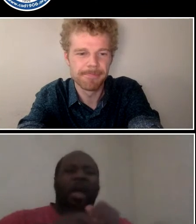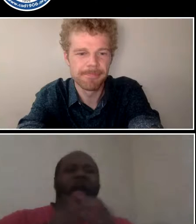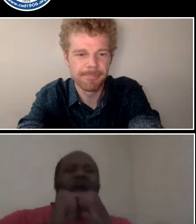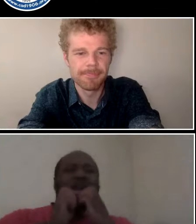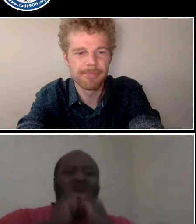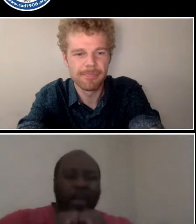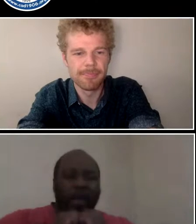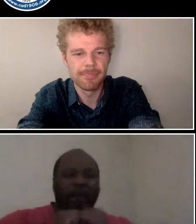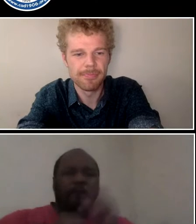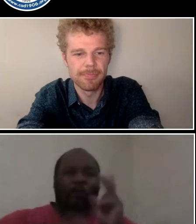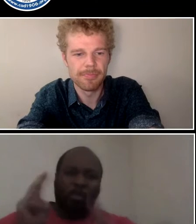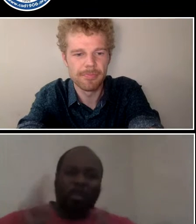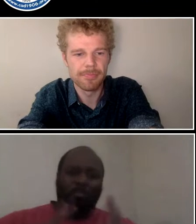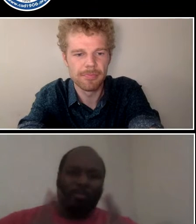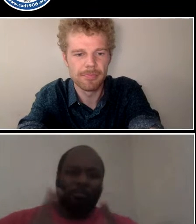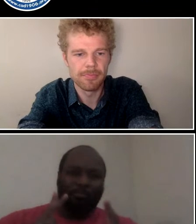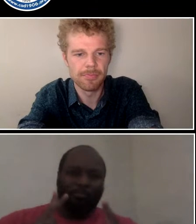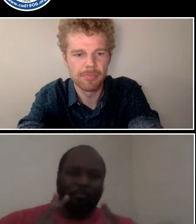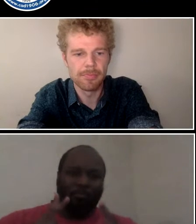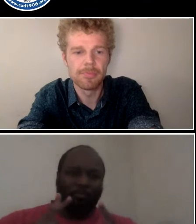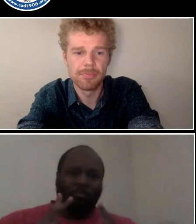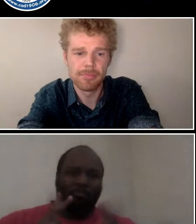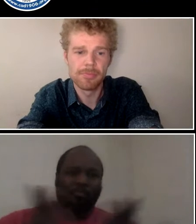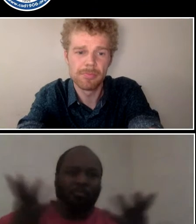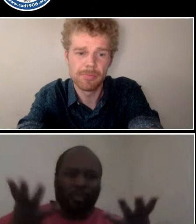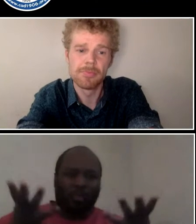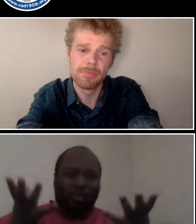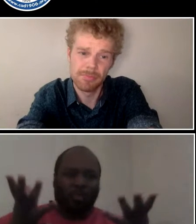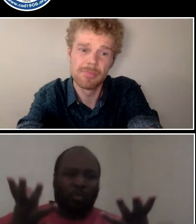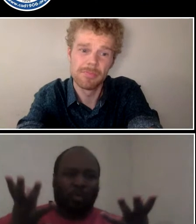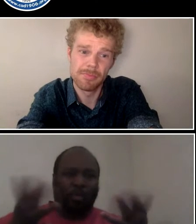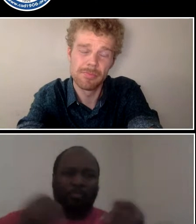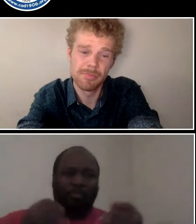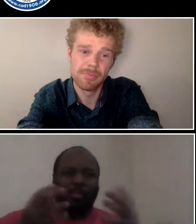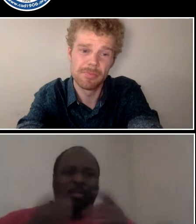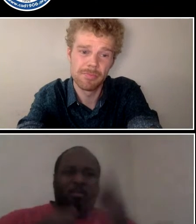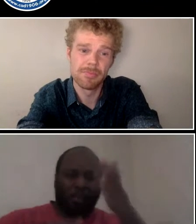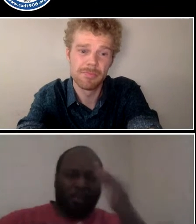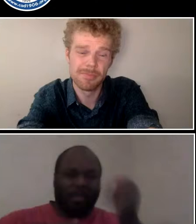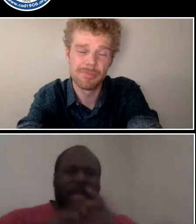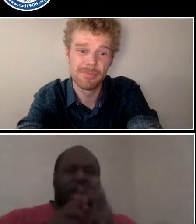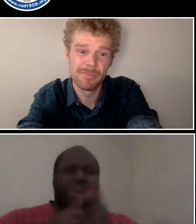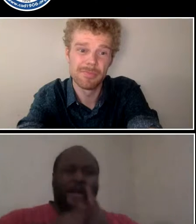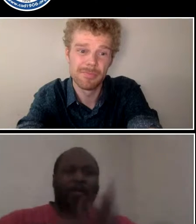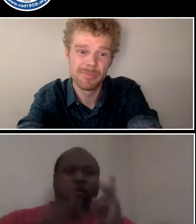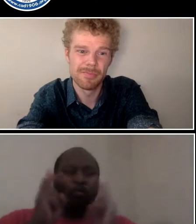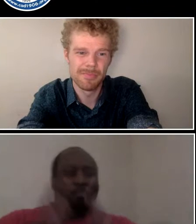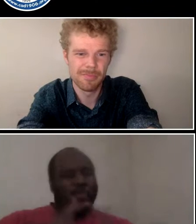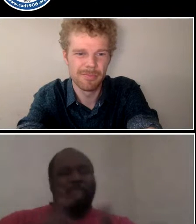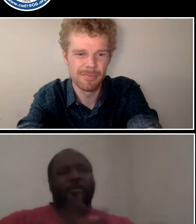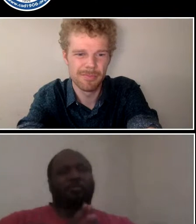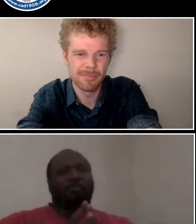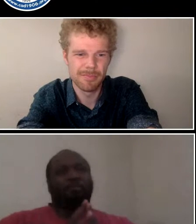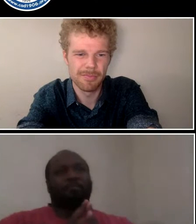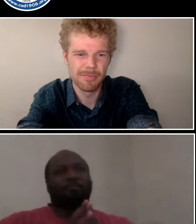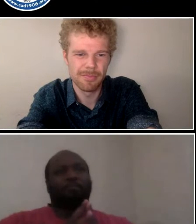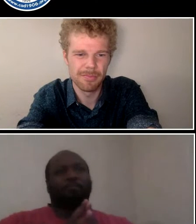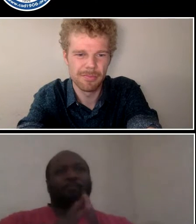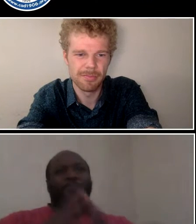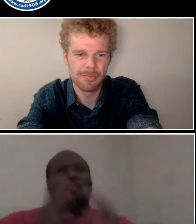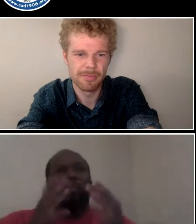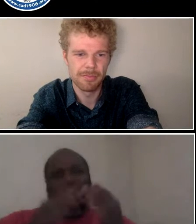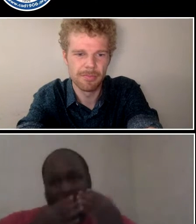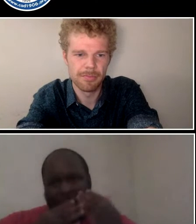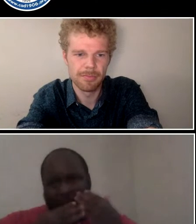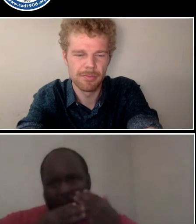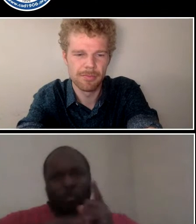to have a positive change. You know, that I cared about people. That's why I wanted to run